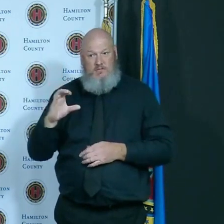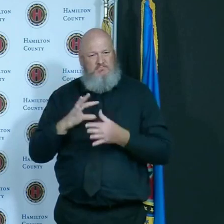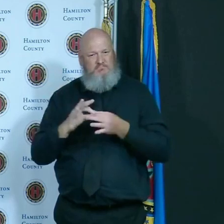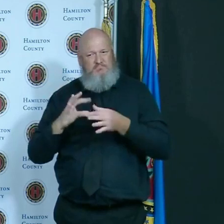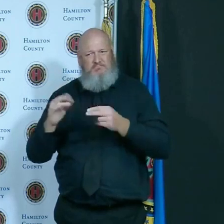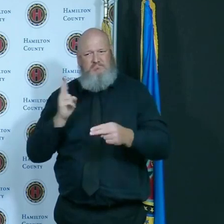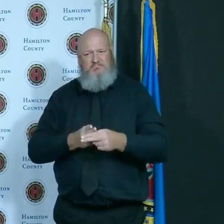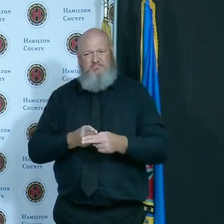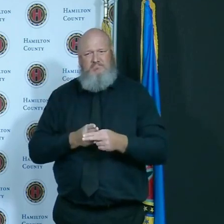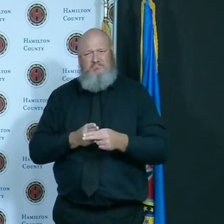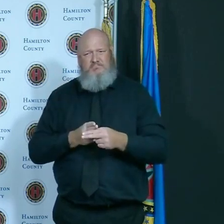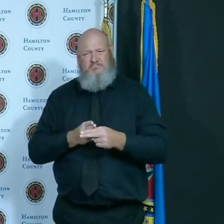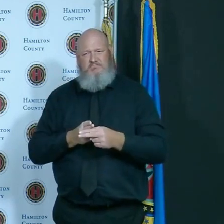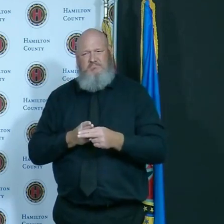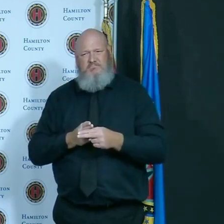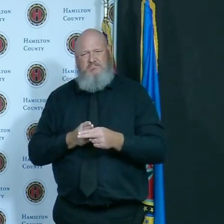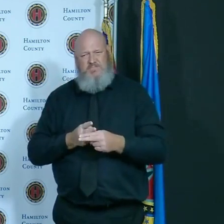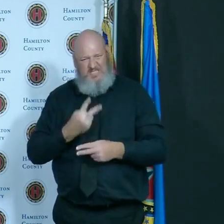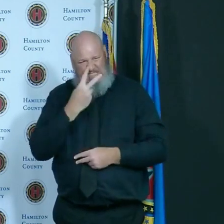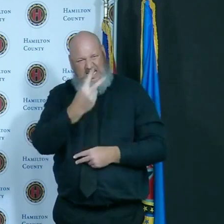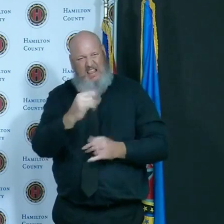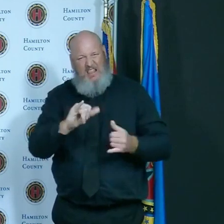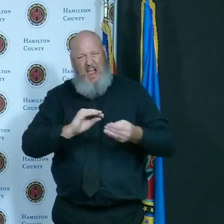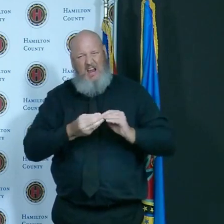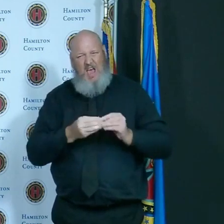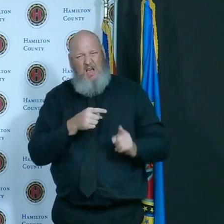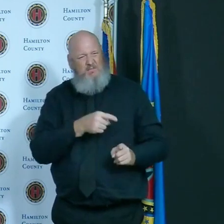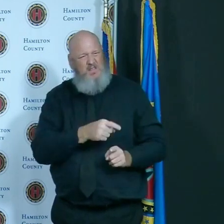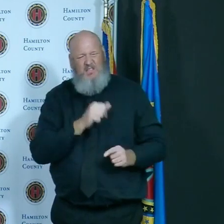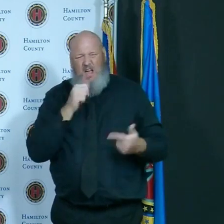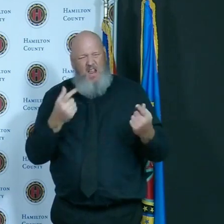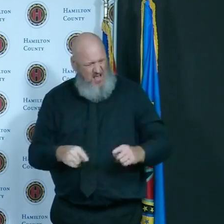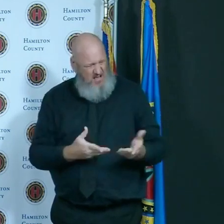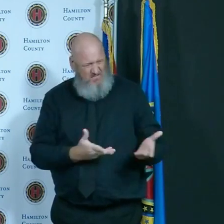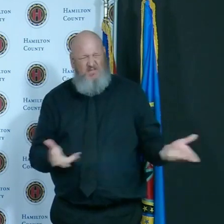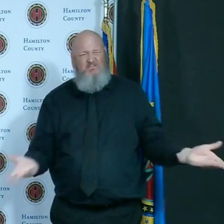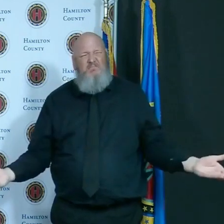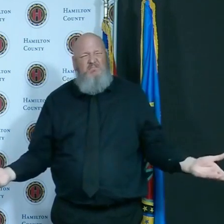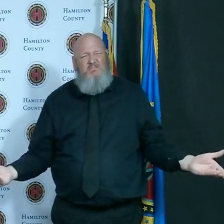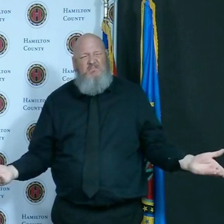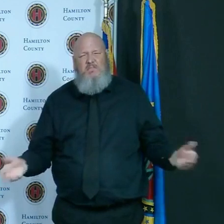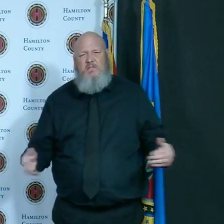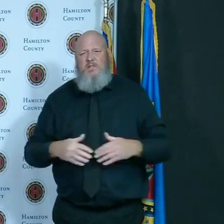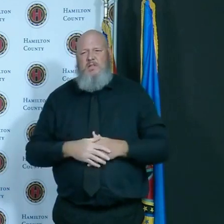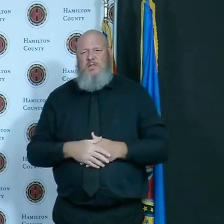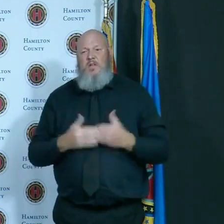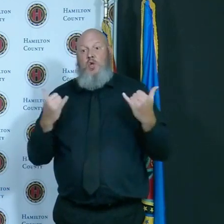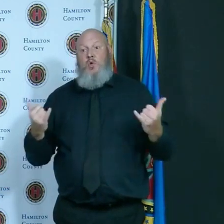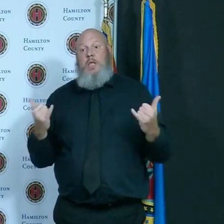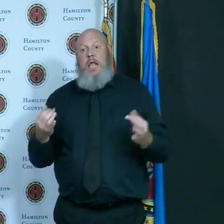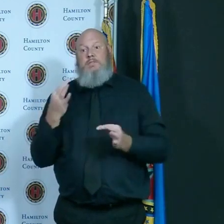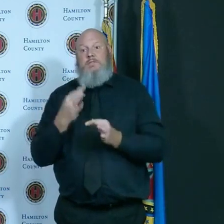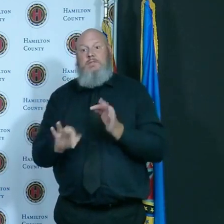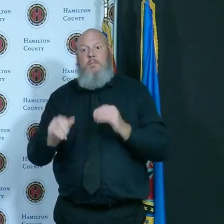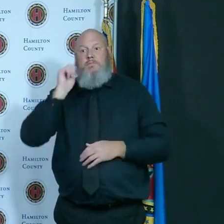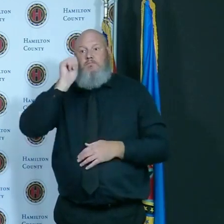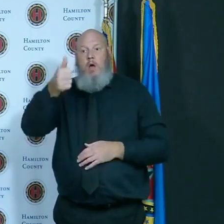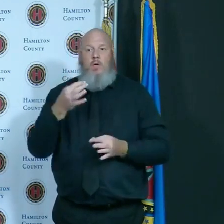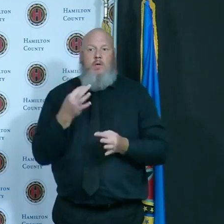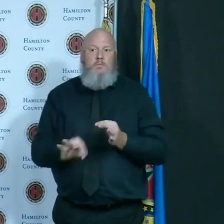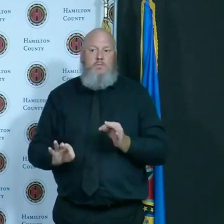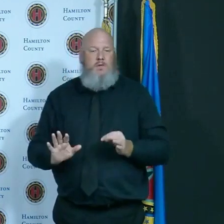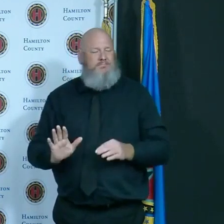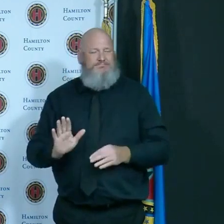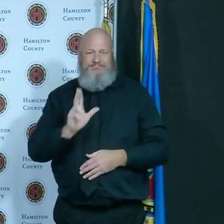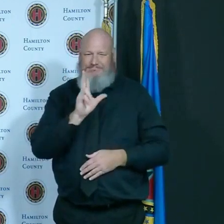it. The solution isn't going to happen today, isn't going to happen tomorrow. It has been an issue that has been